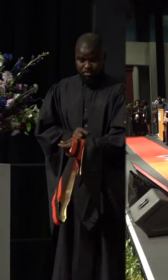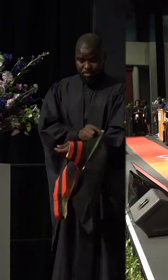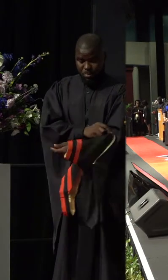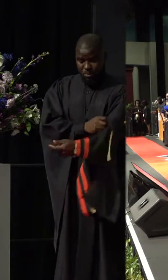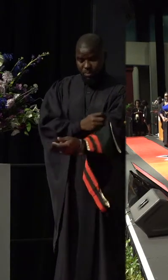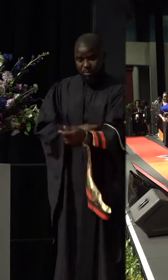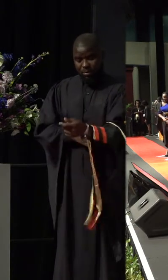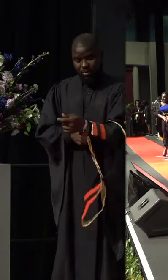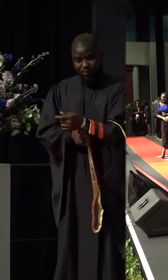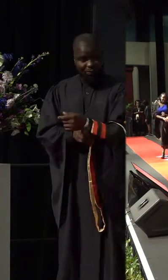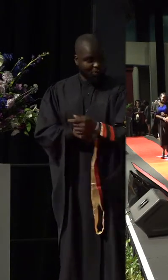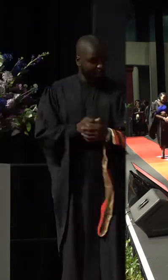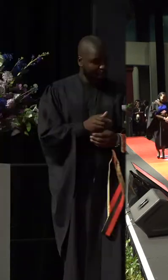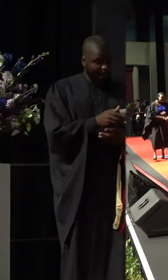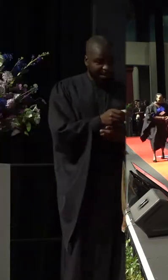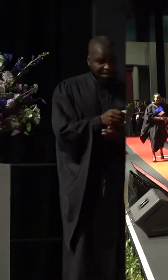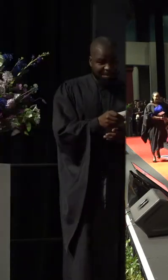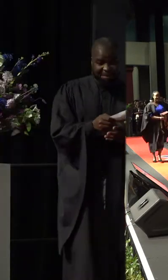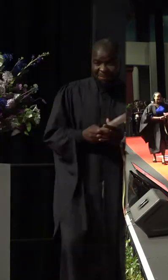Kosing Pile Kala.